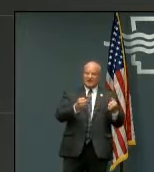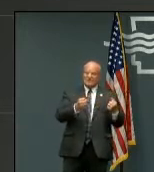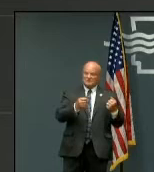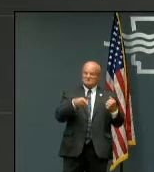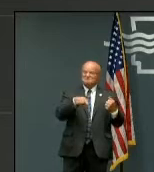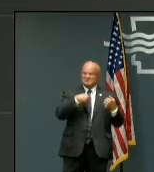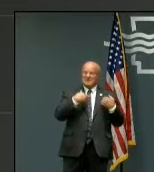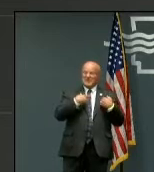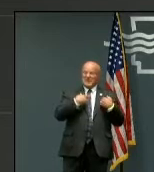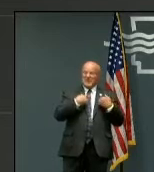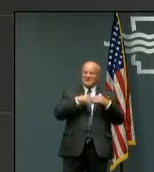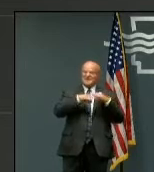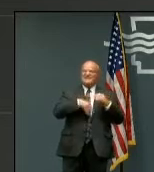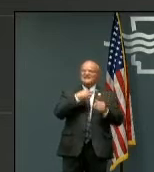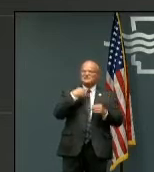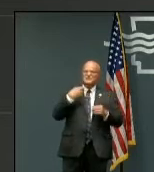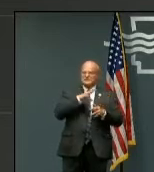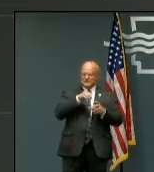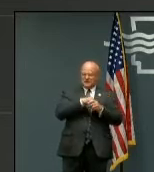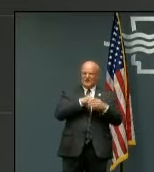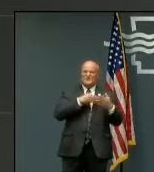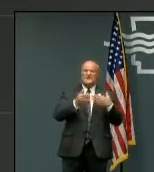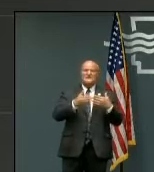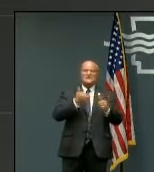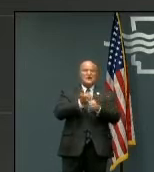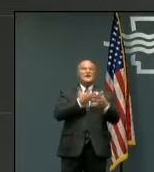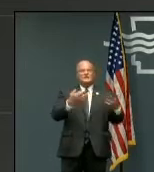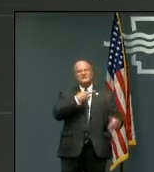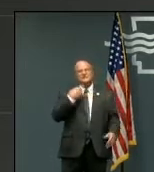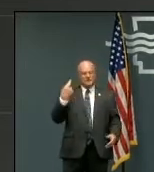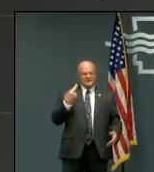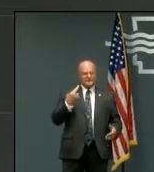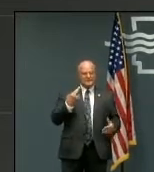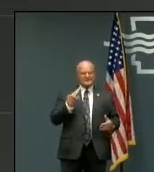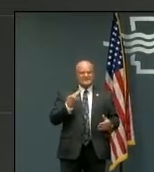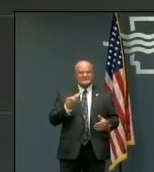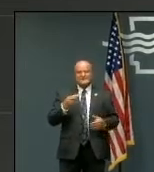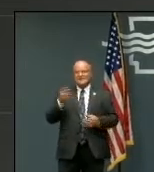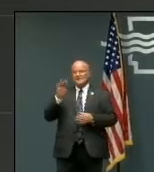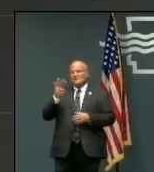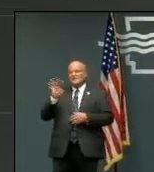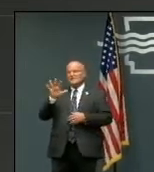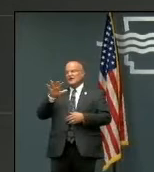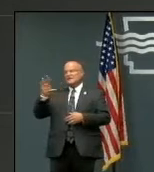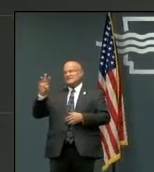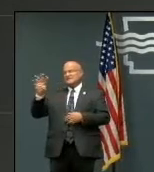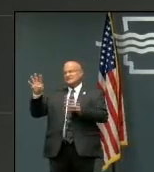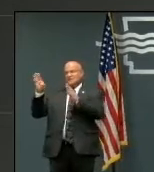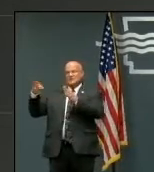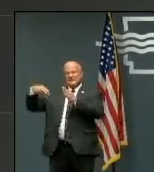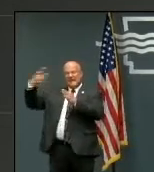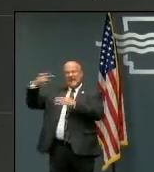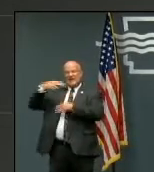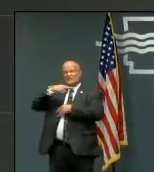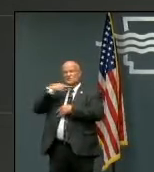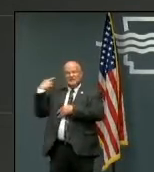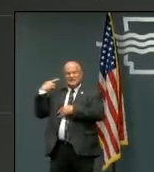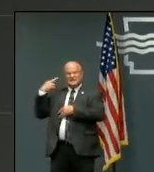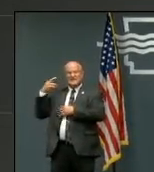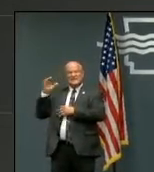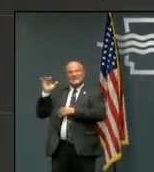have less risk anyway, even though everything is a risk. 45 to 64 is a higher level of risk, and